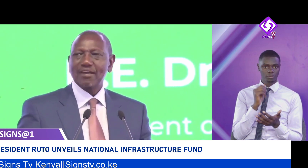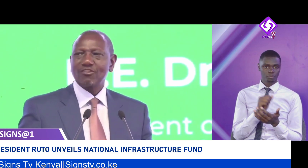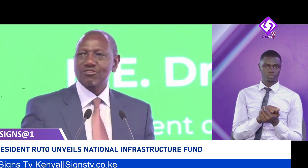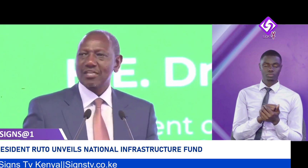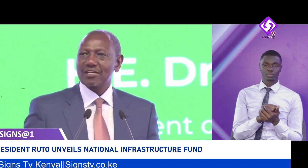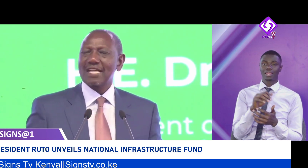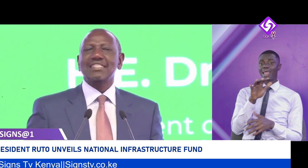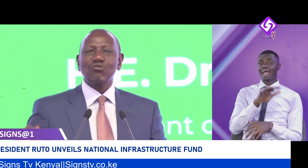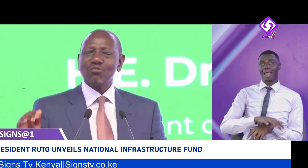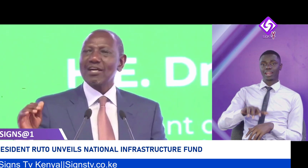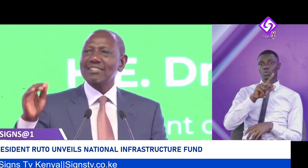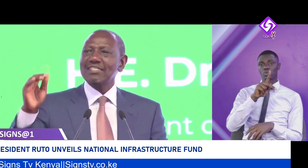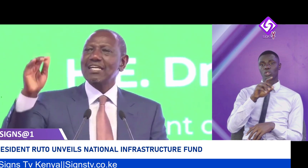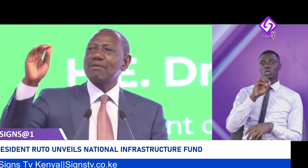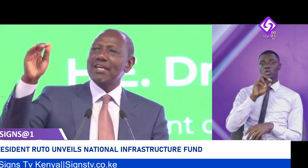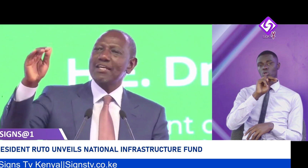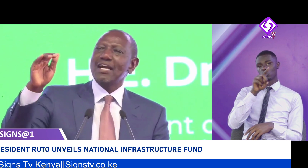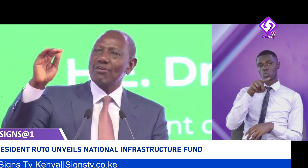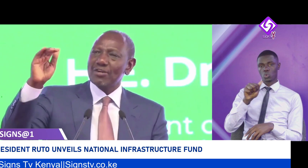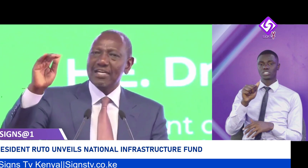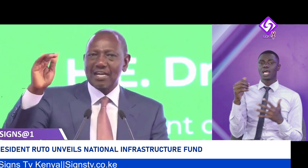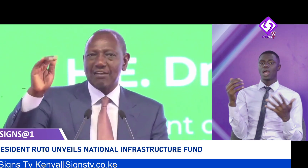hapa Konza, na itakuwa katika ile bei ya kawaida ya.